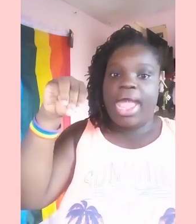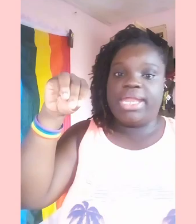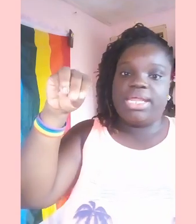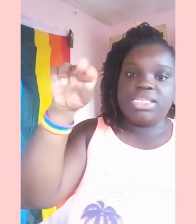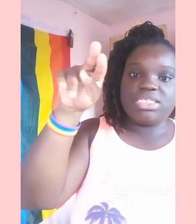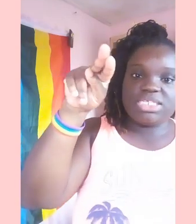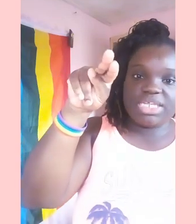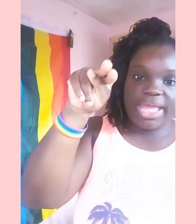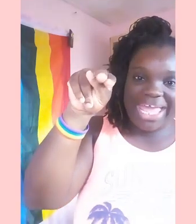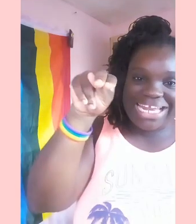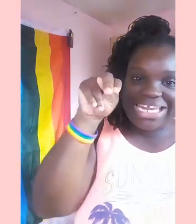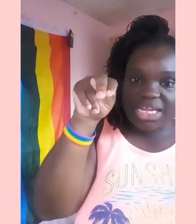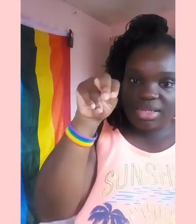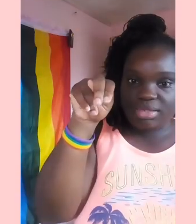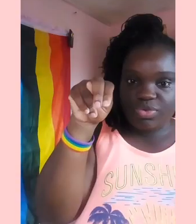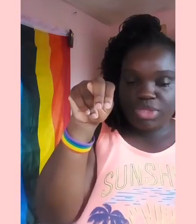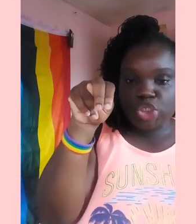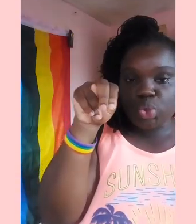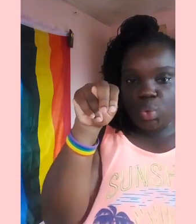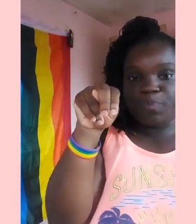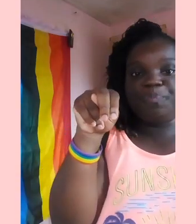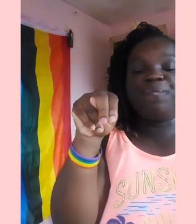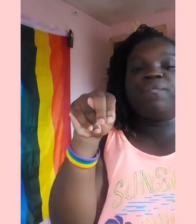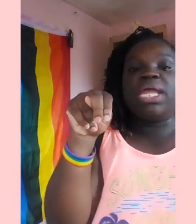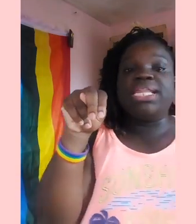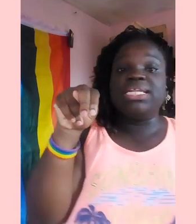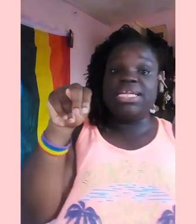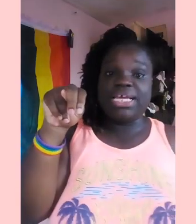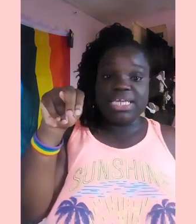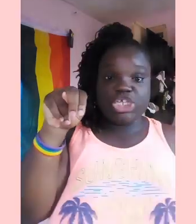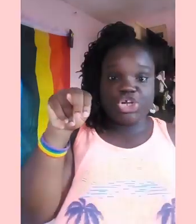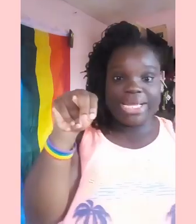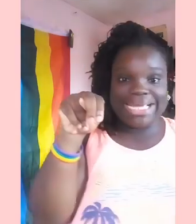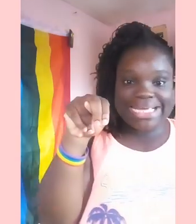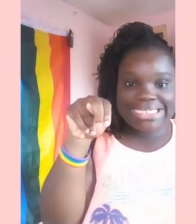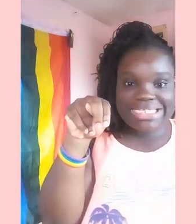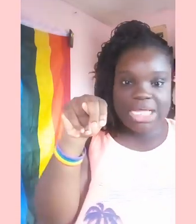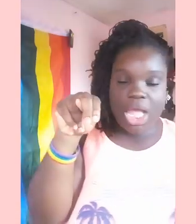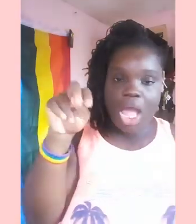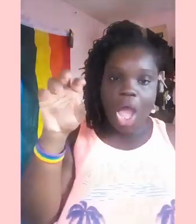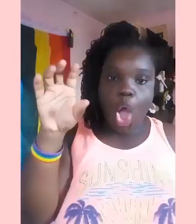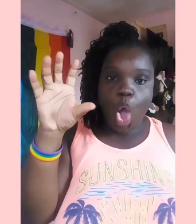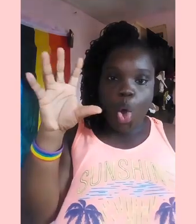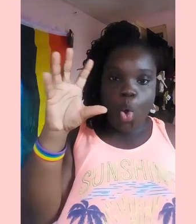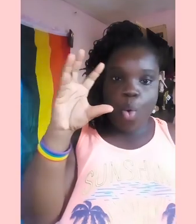And then this is the N with 2. Then the next letter is O.